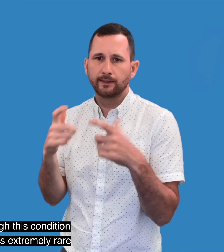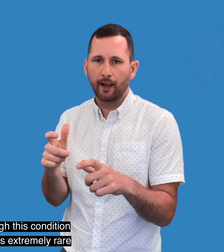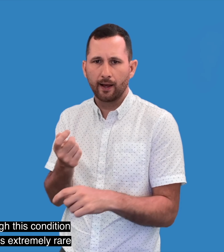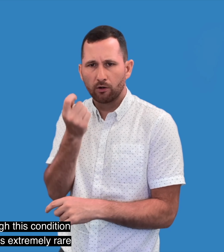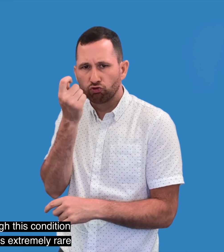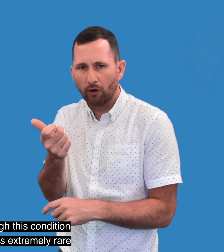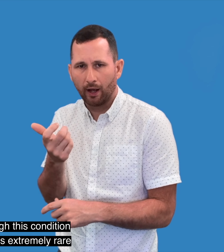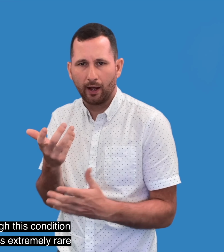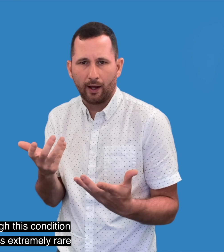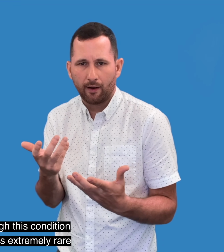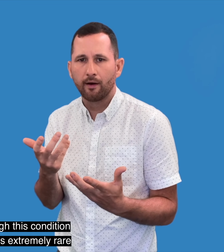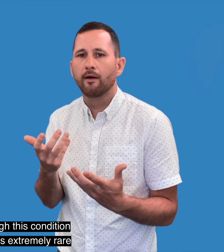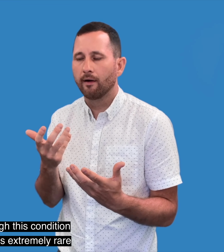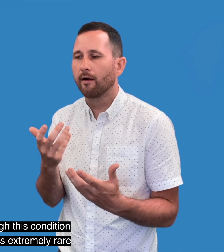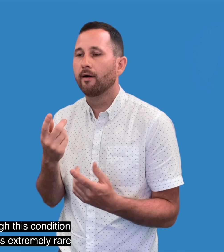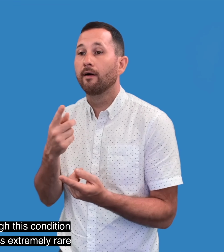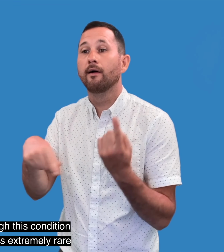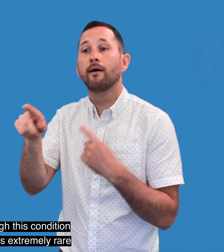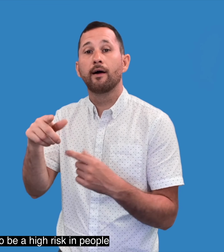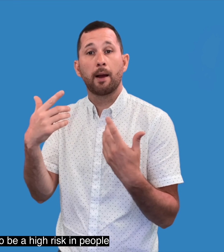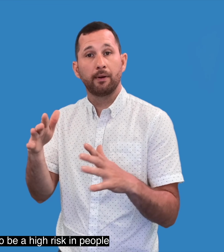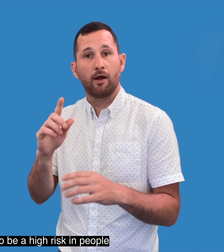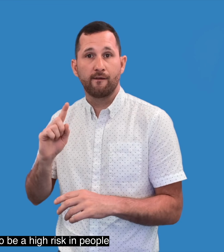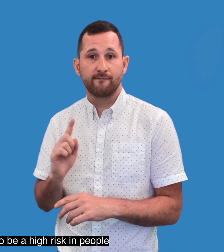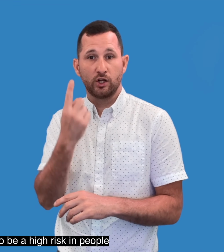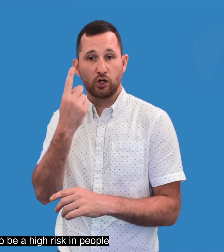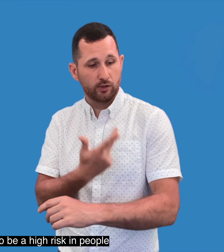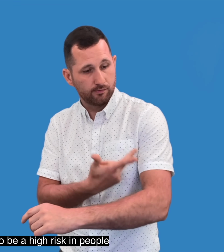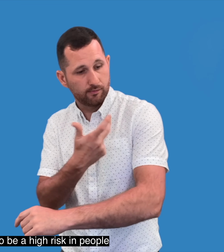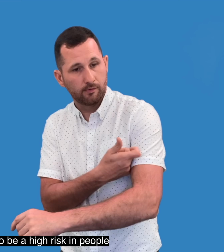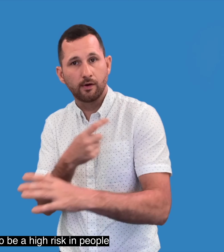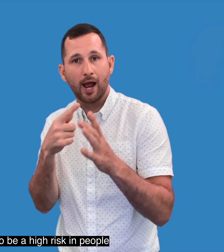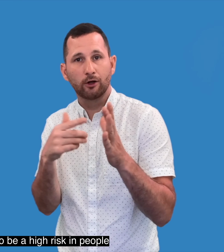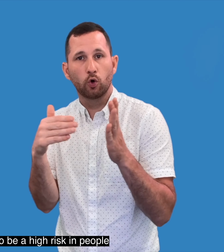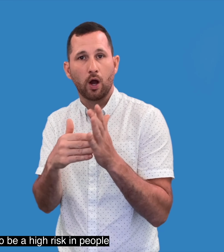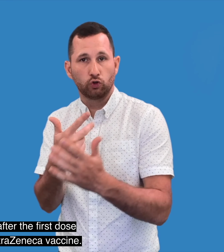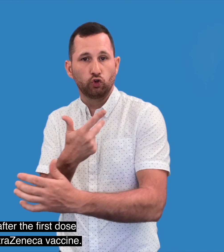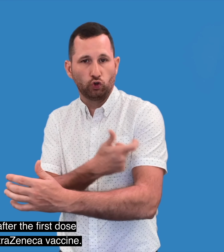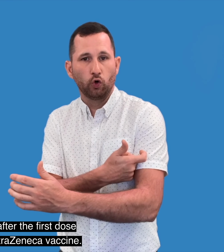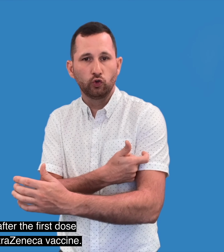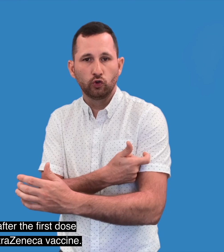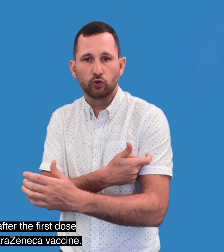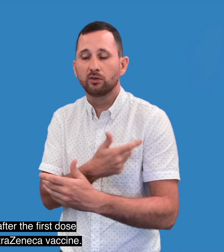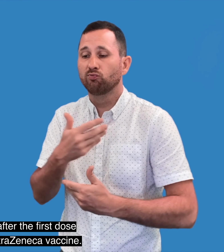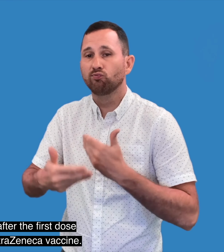Although this condition remains extremely rare, there appears to be a high risk in people shortly after the first dose